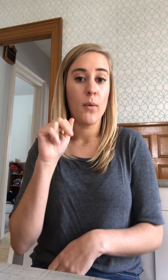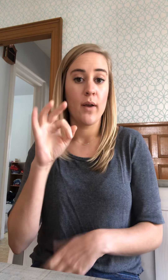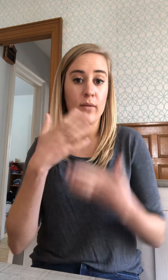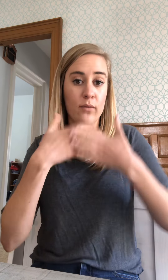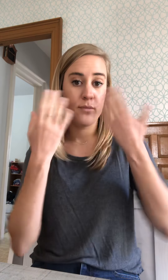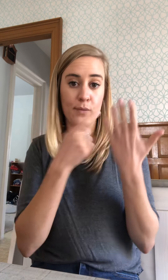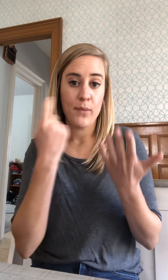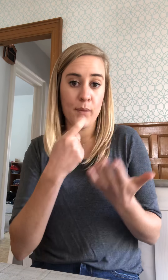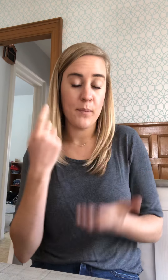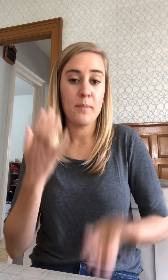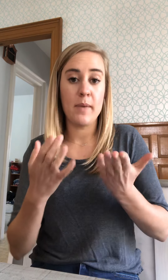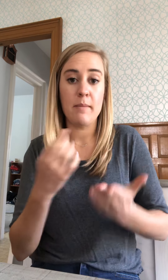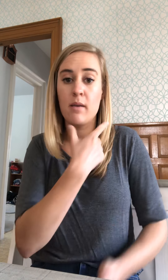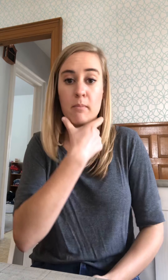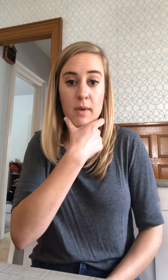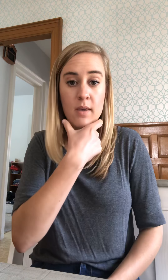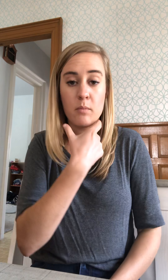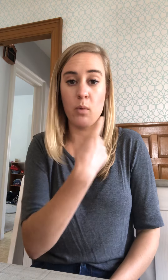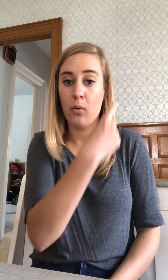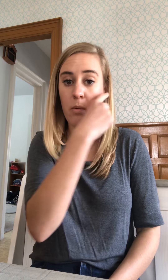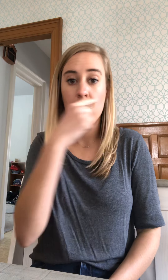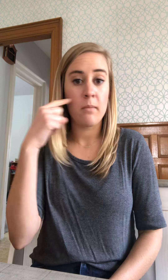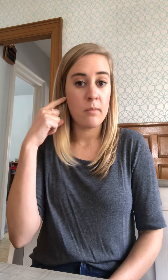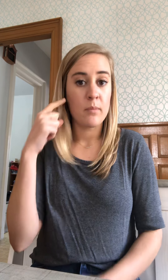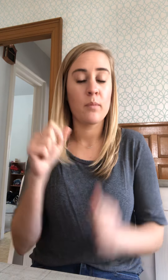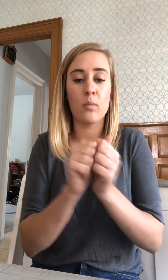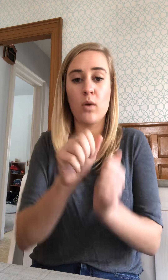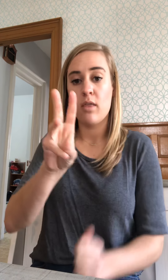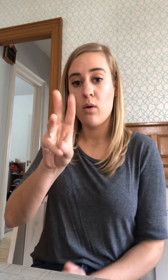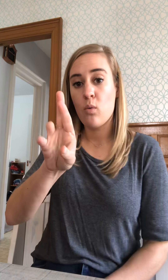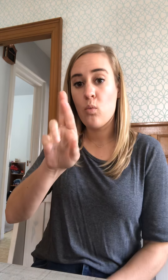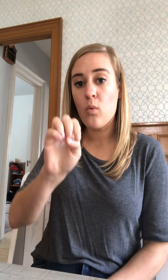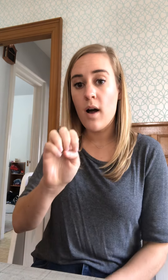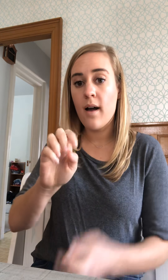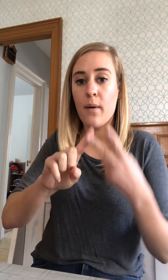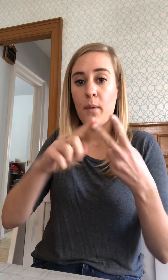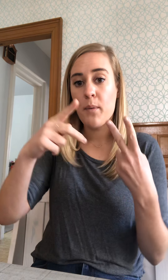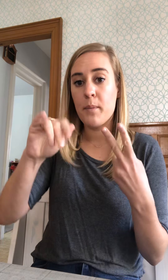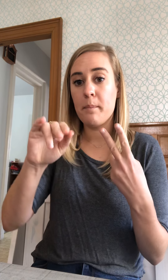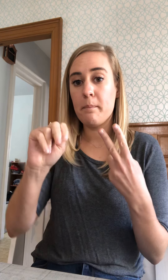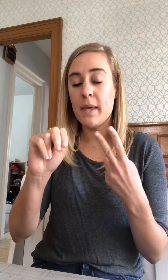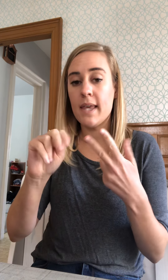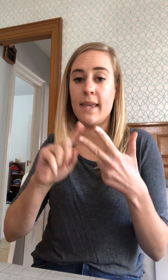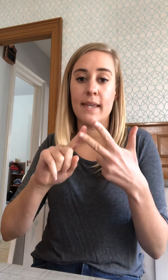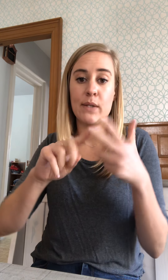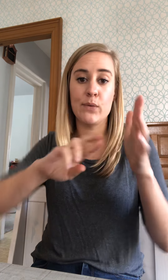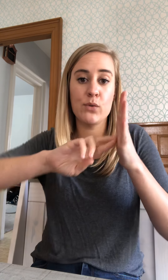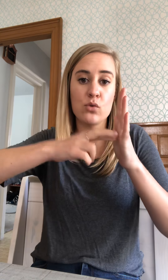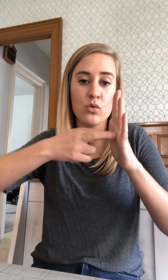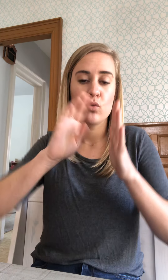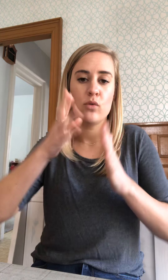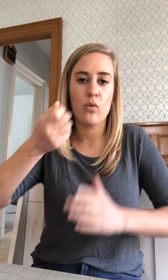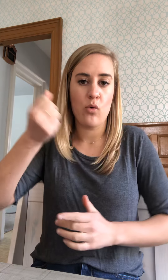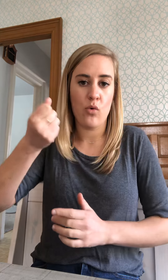the maxilla with wire or pins or screws to hold these things in place so that the